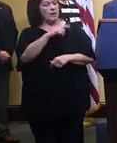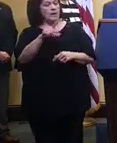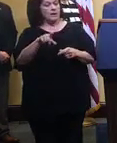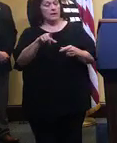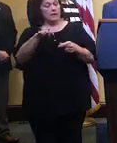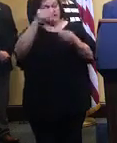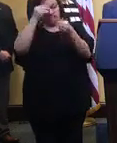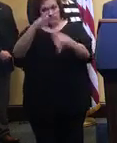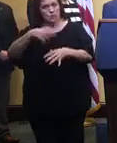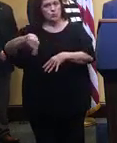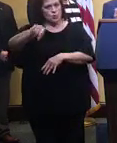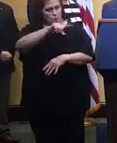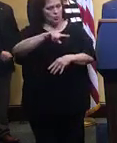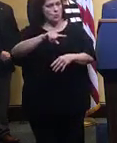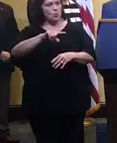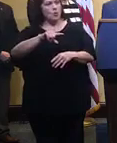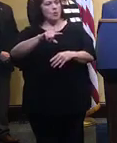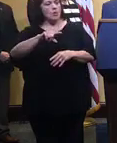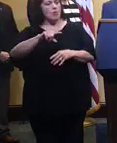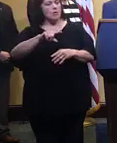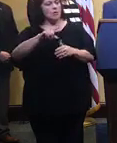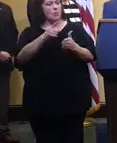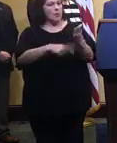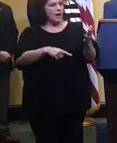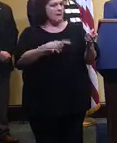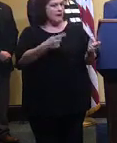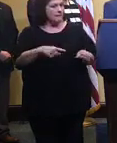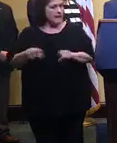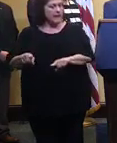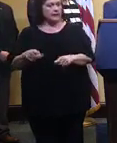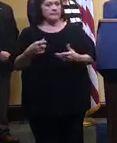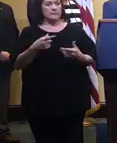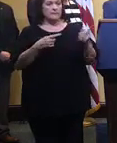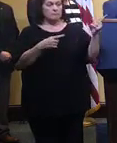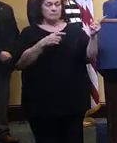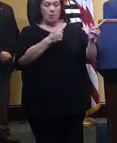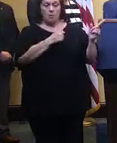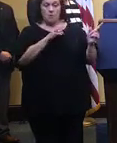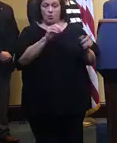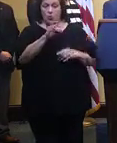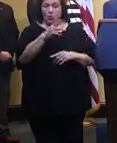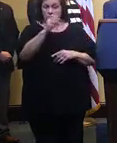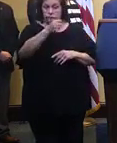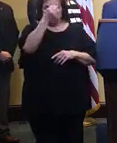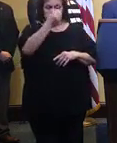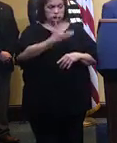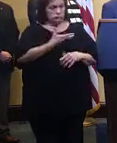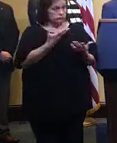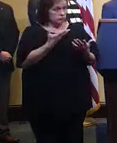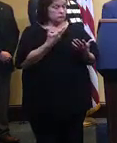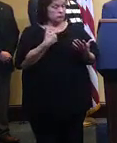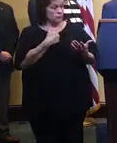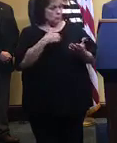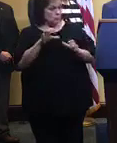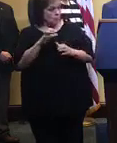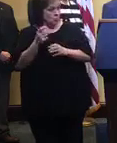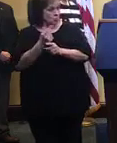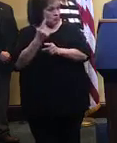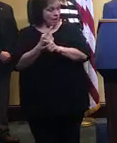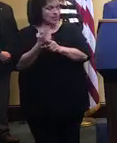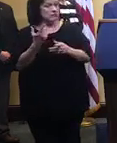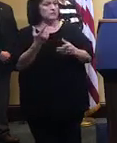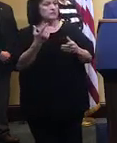as to whether CEDA is actually helping, is it hurting, which some segment of the community believe that it